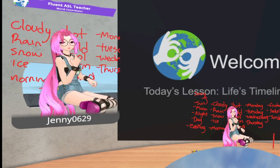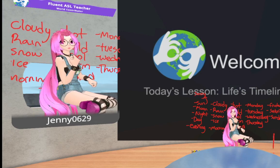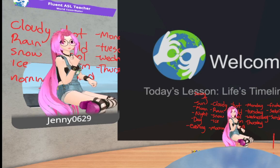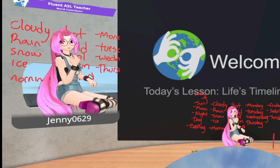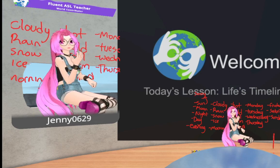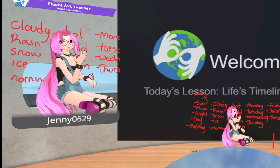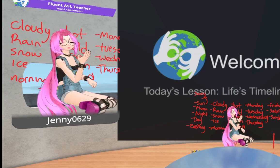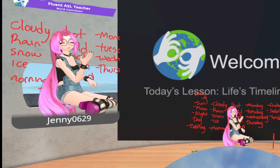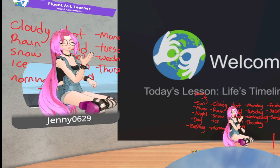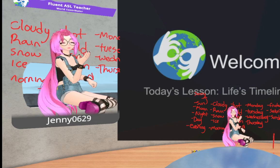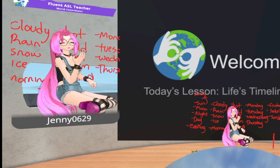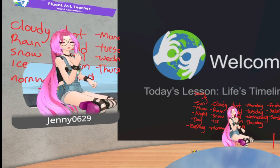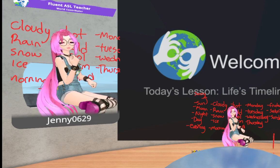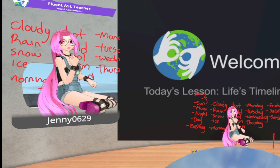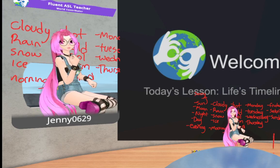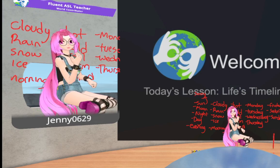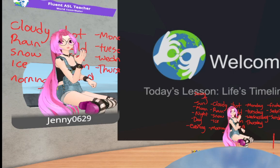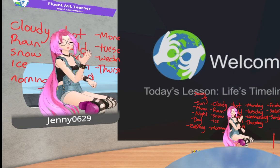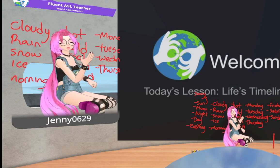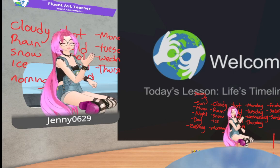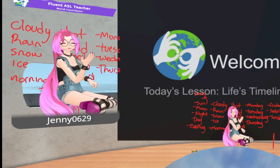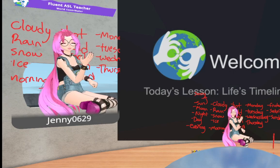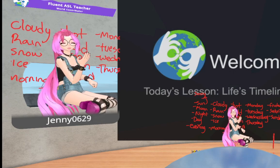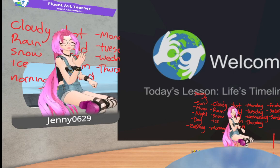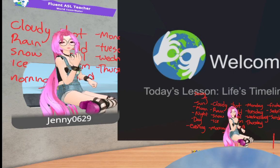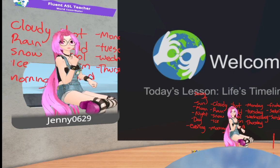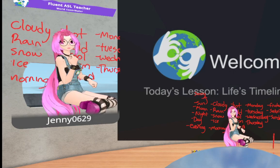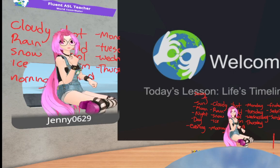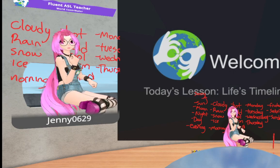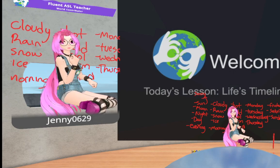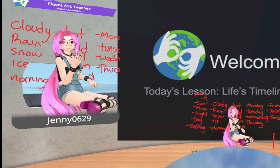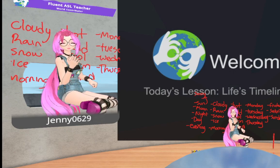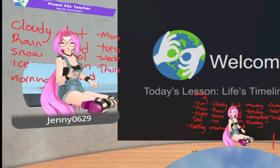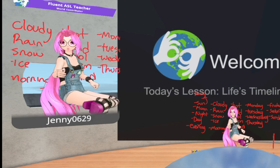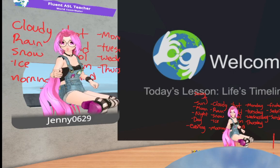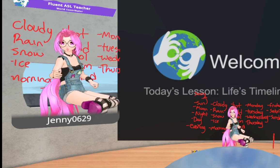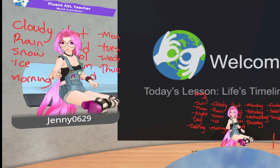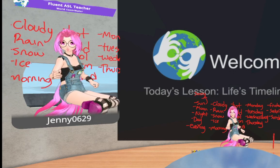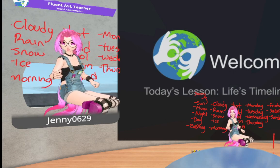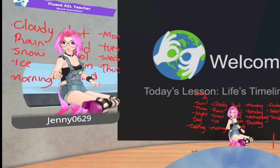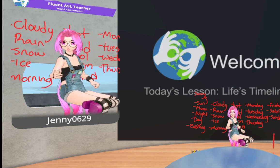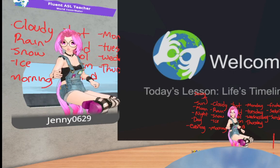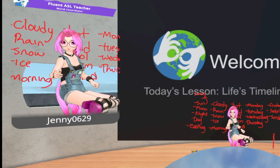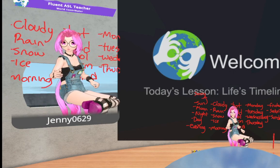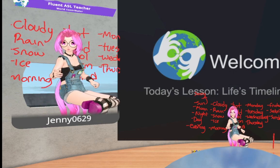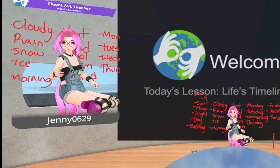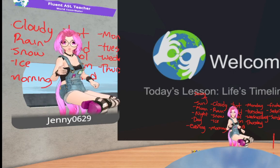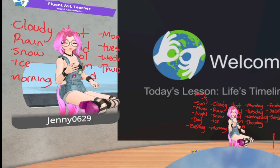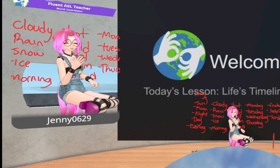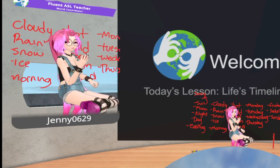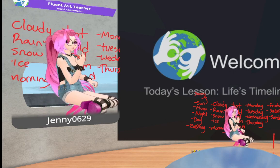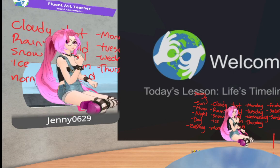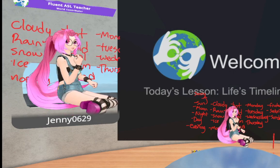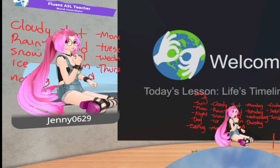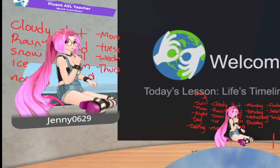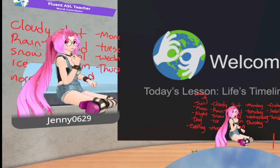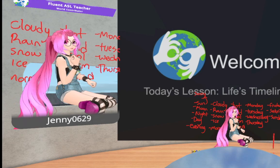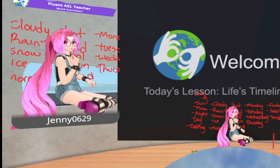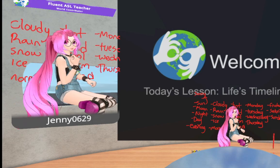like that. You see your warm breath. Hey, no vaping in class. I'm kidding.